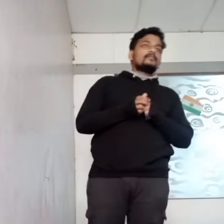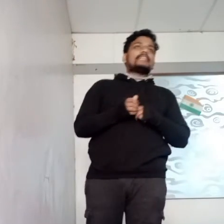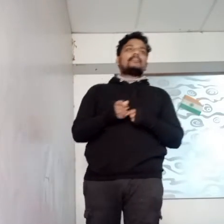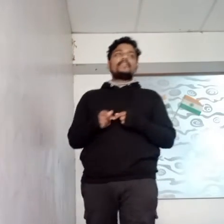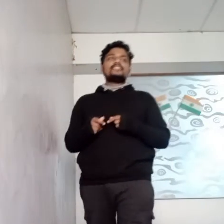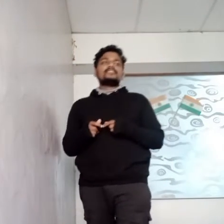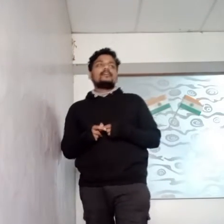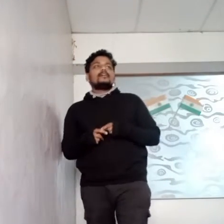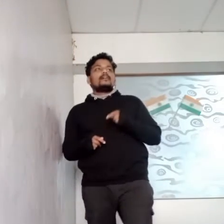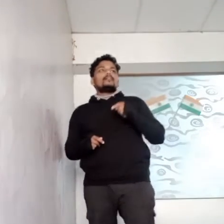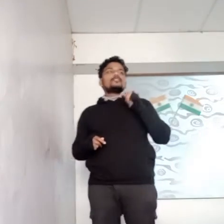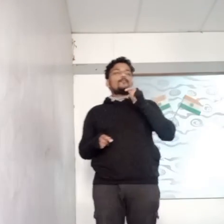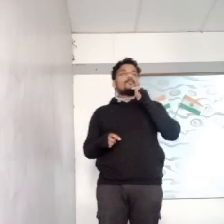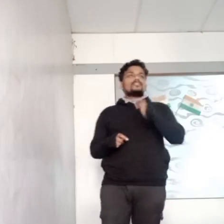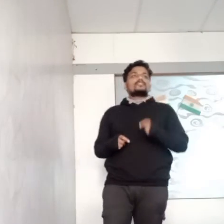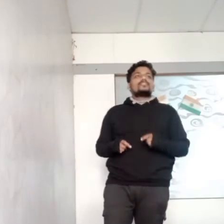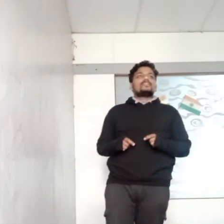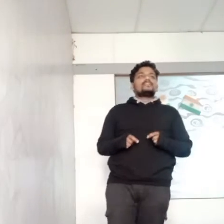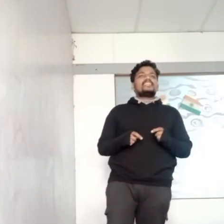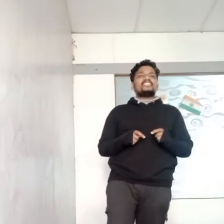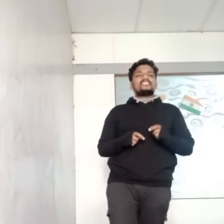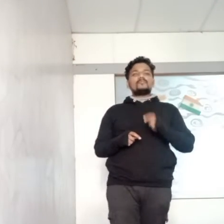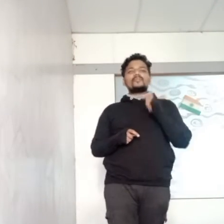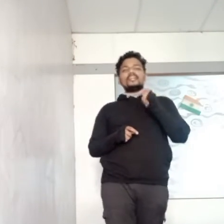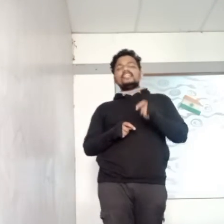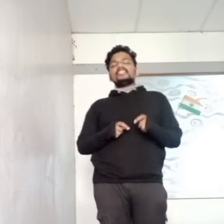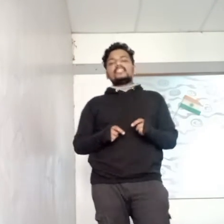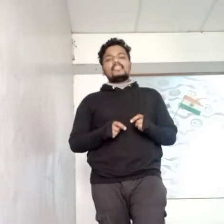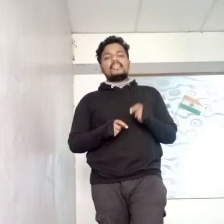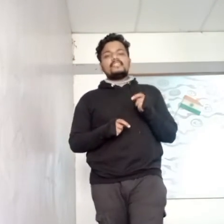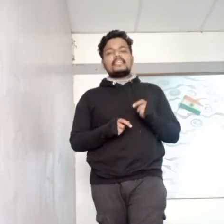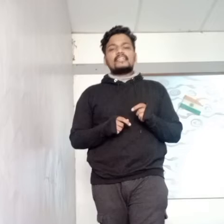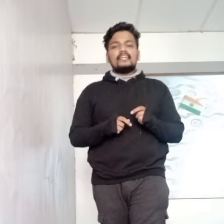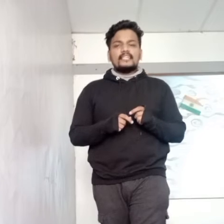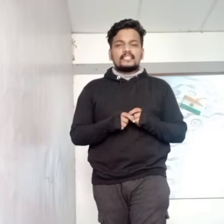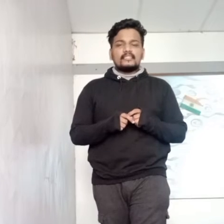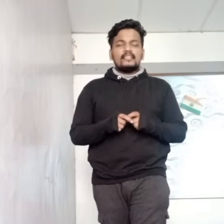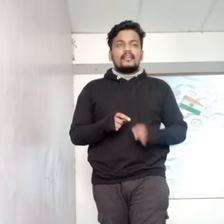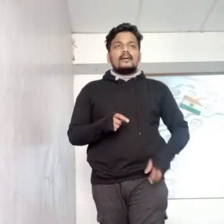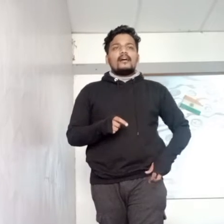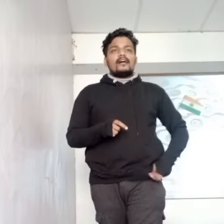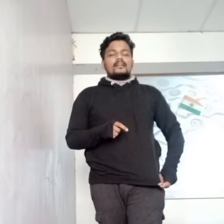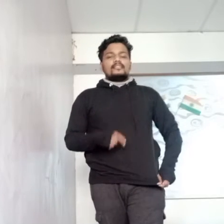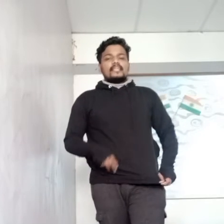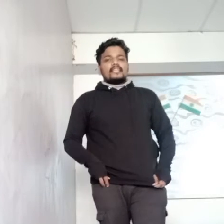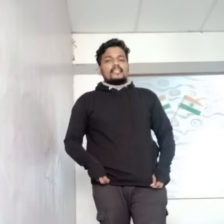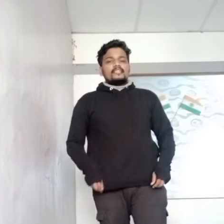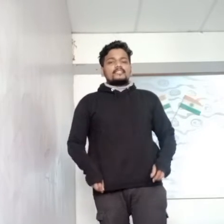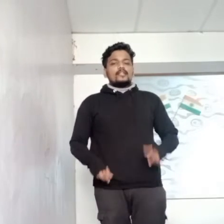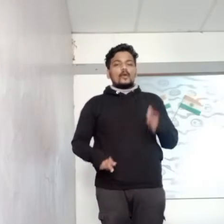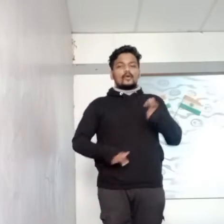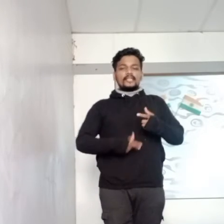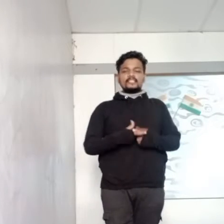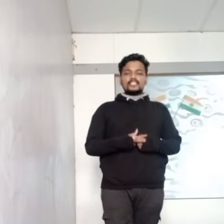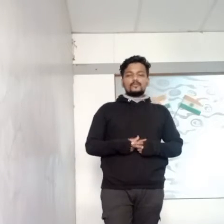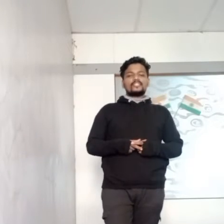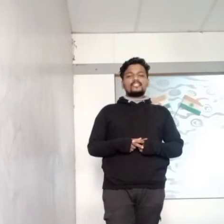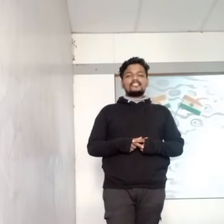That means, suppose there is some condition. In that condition, there is a lock-in situation is there.